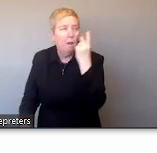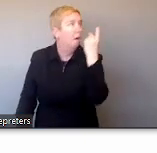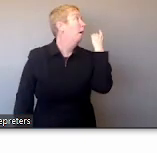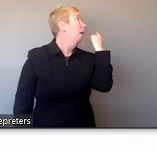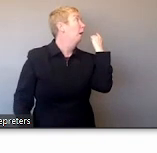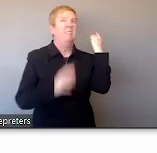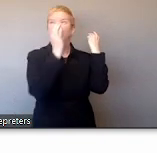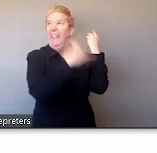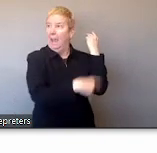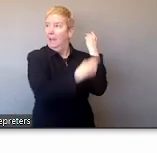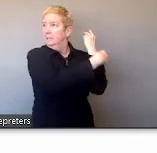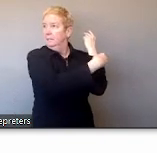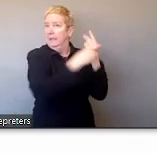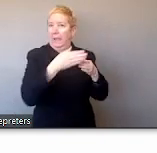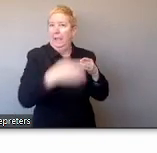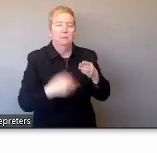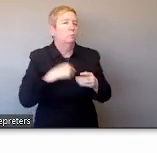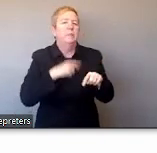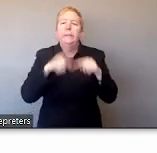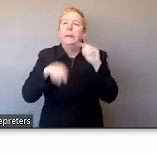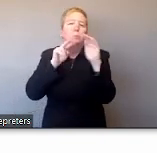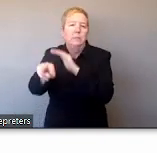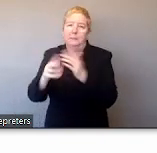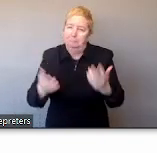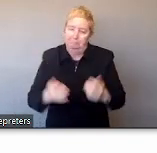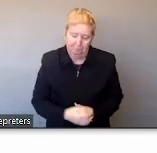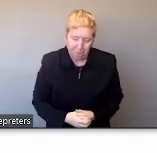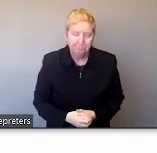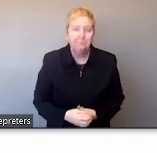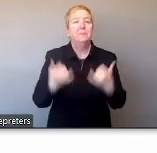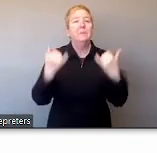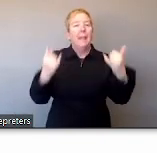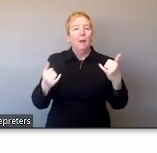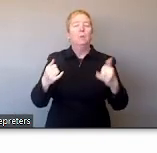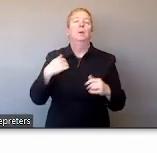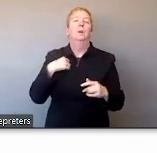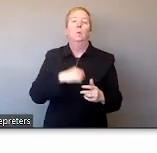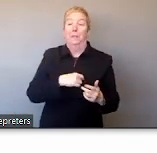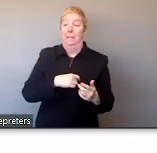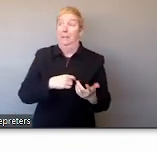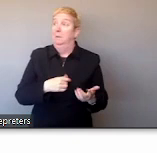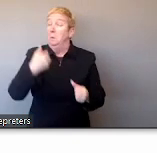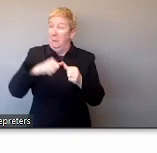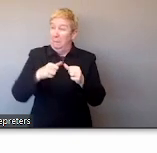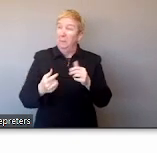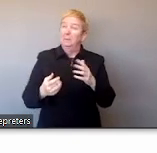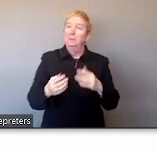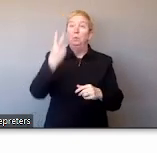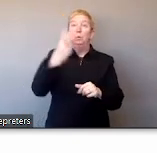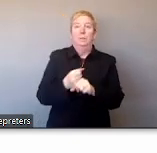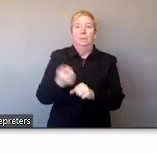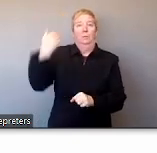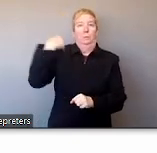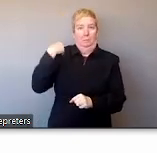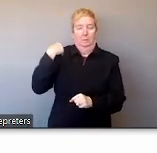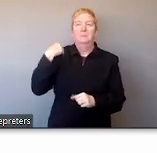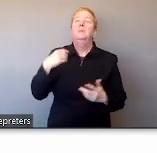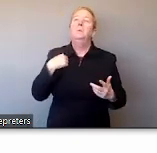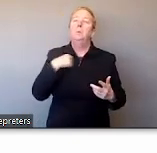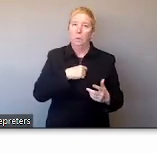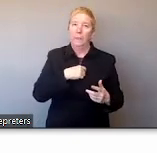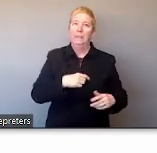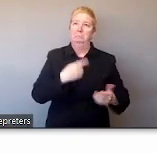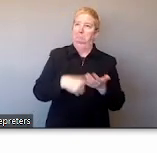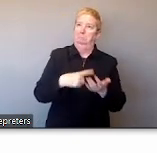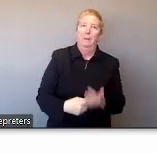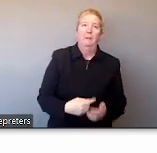Just to hit some highlights, we've already talked about our 4 confirmed cases back 2 years ago today. We went through